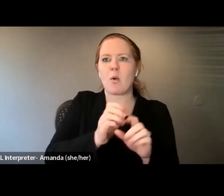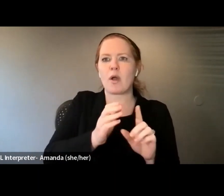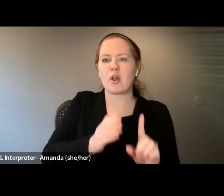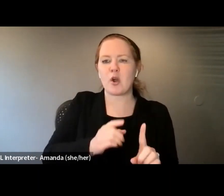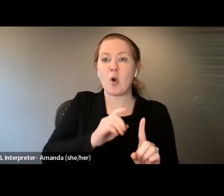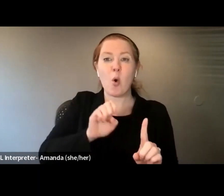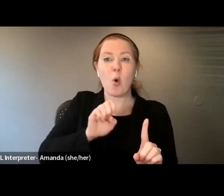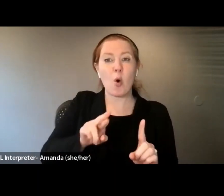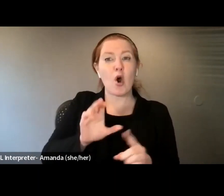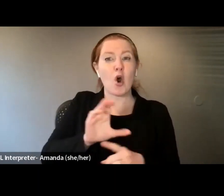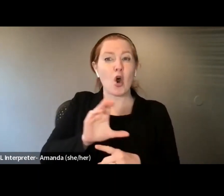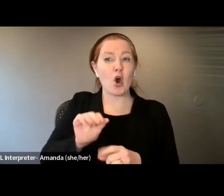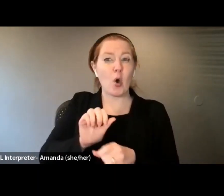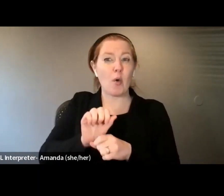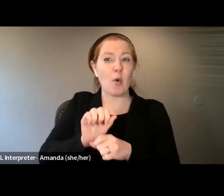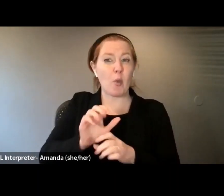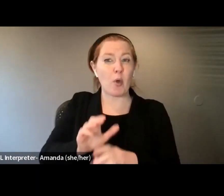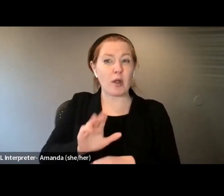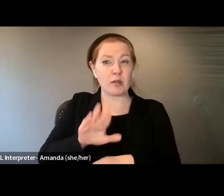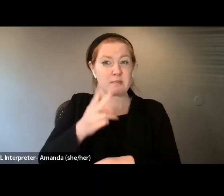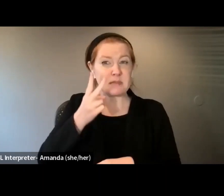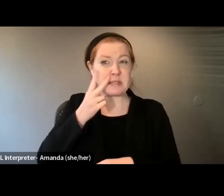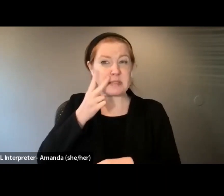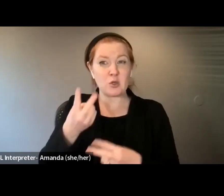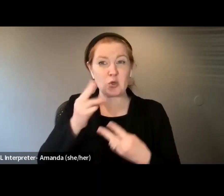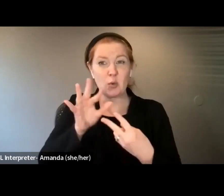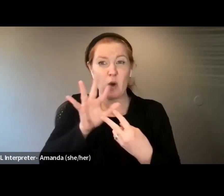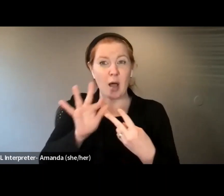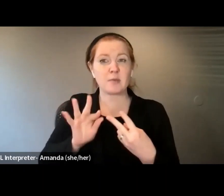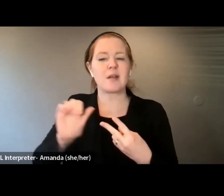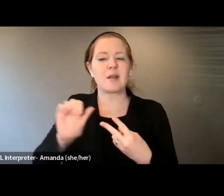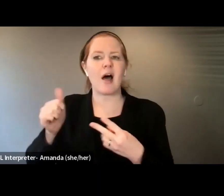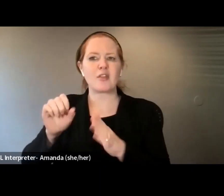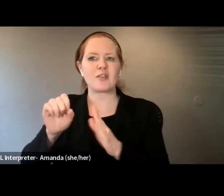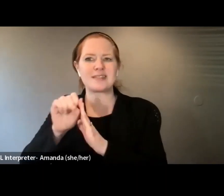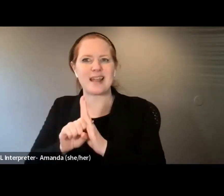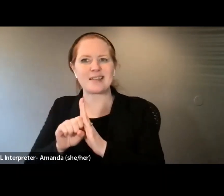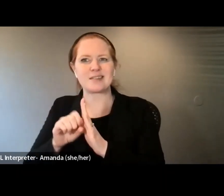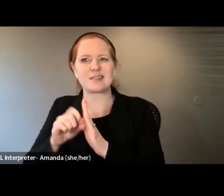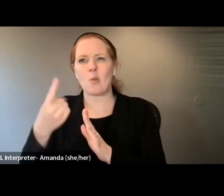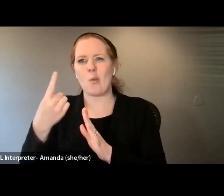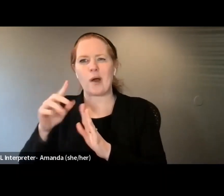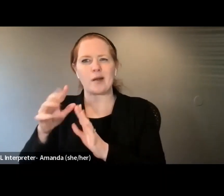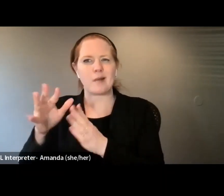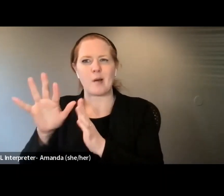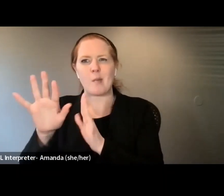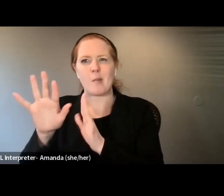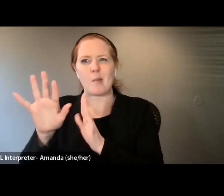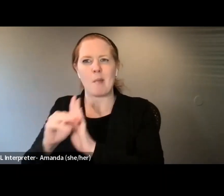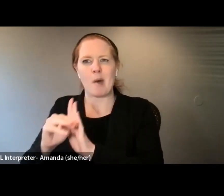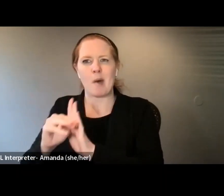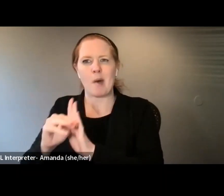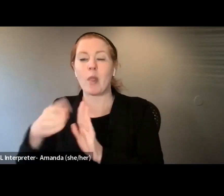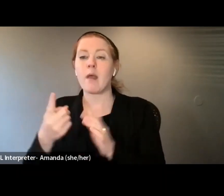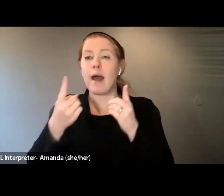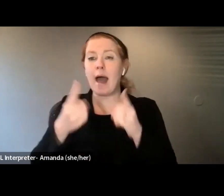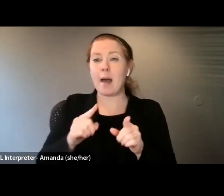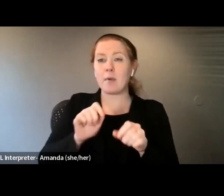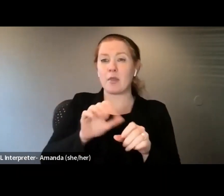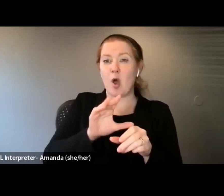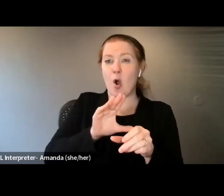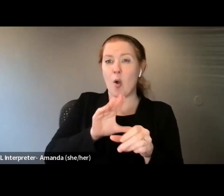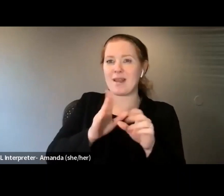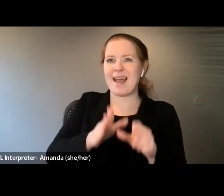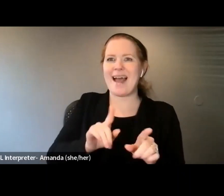a co-employer. You can see these two options here. Other states only offer one model. When the participant acts as the quote